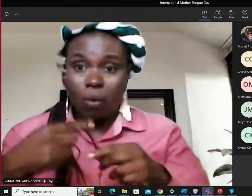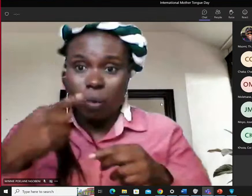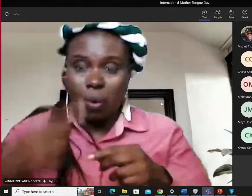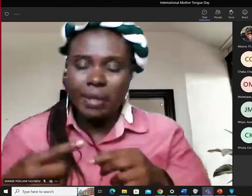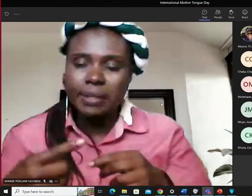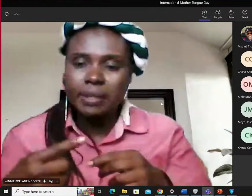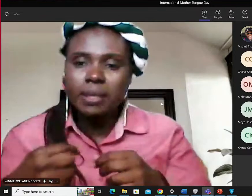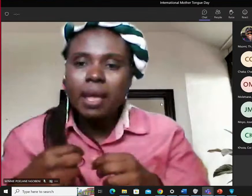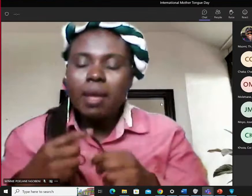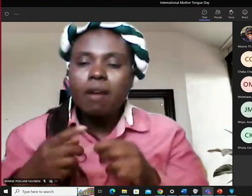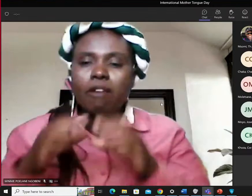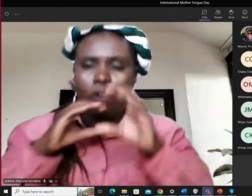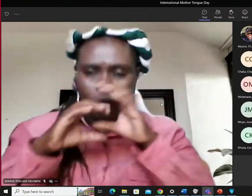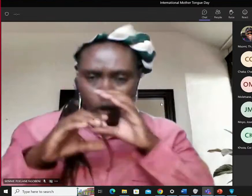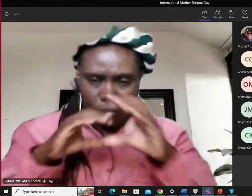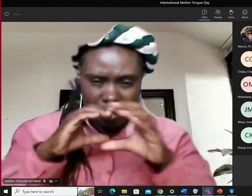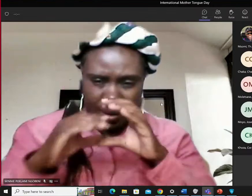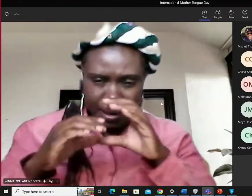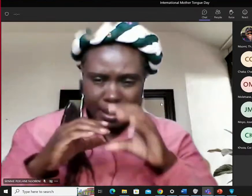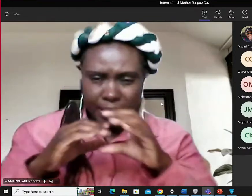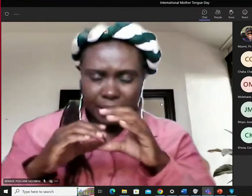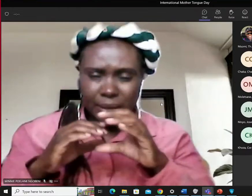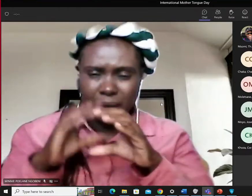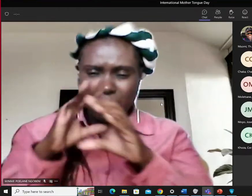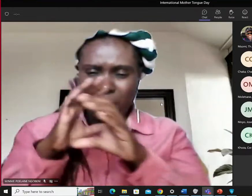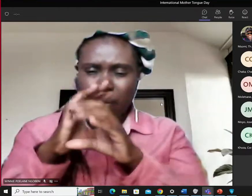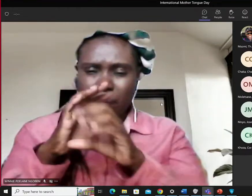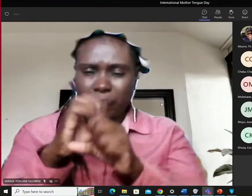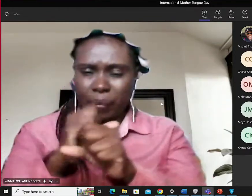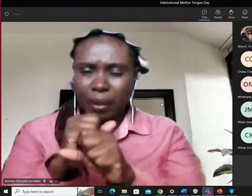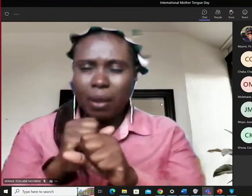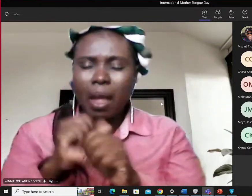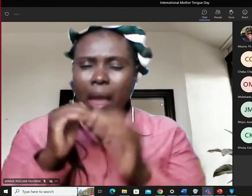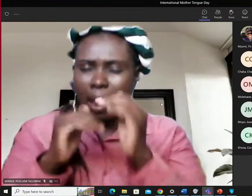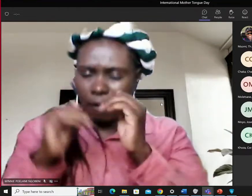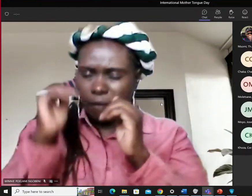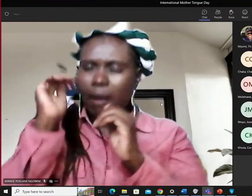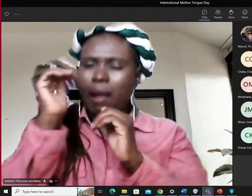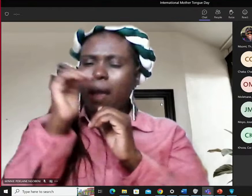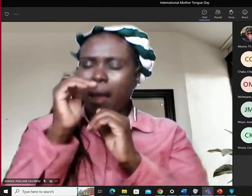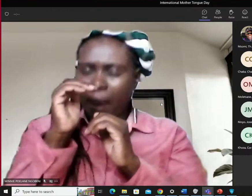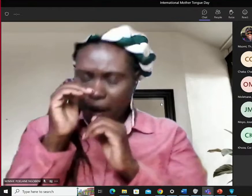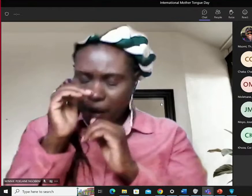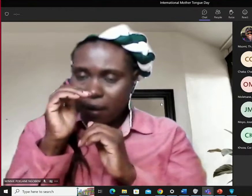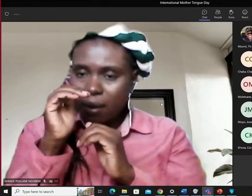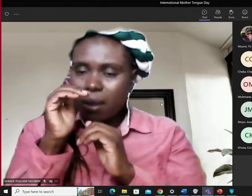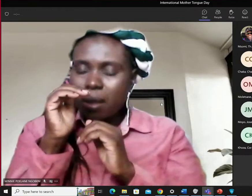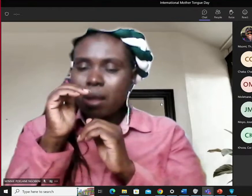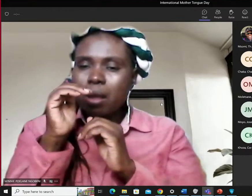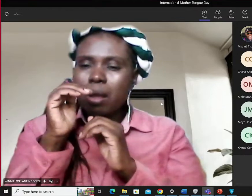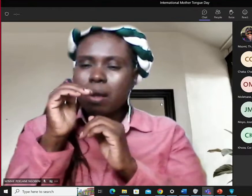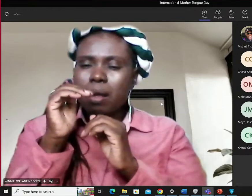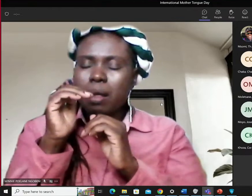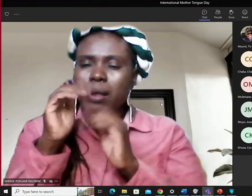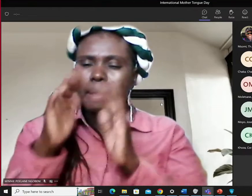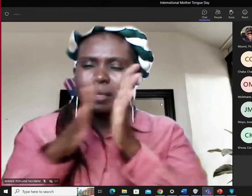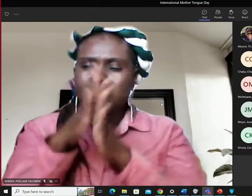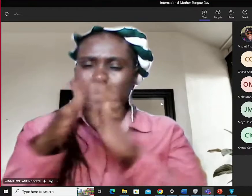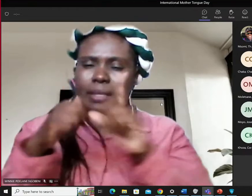communication was considered as the low form, and signed English